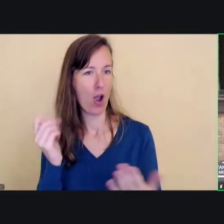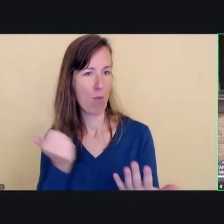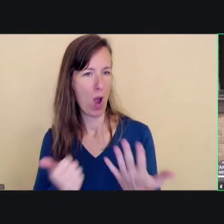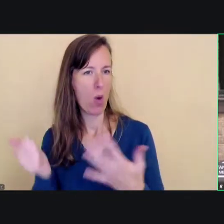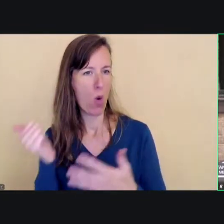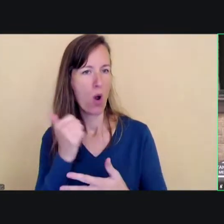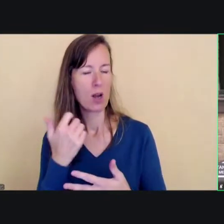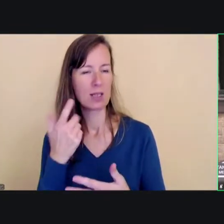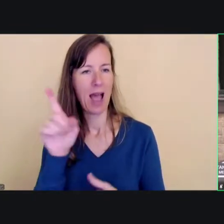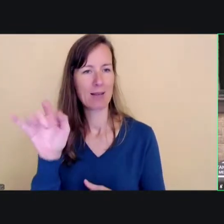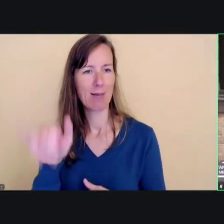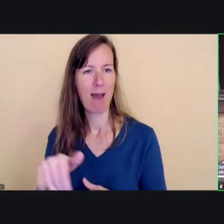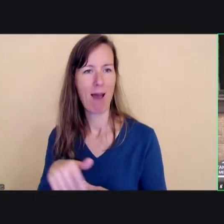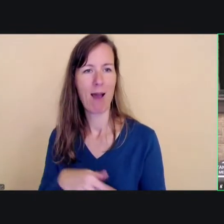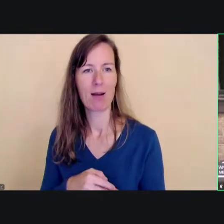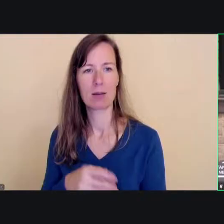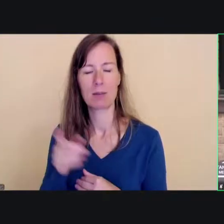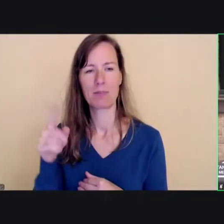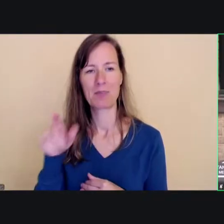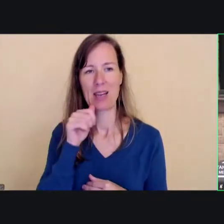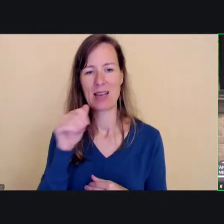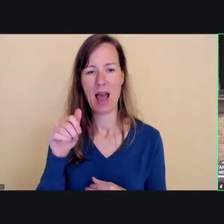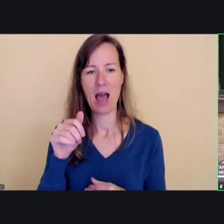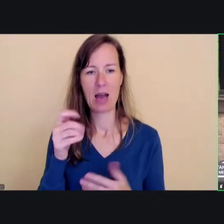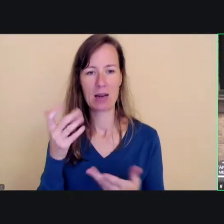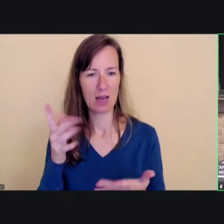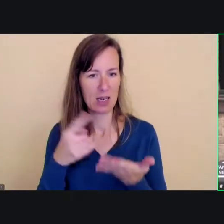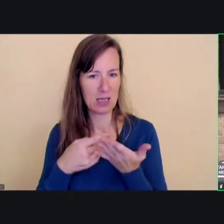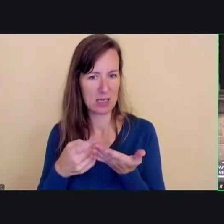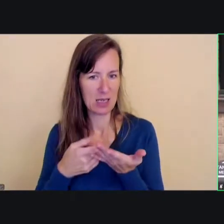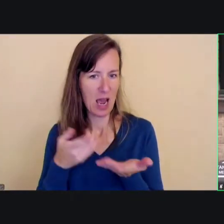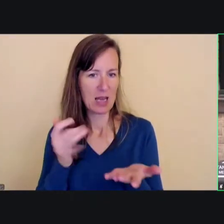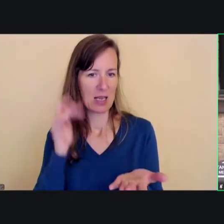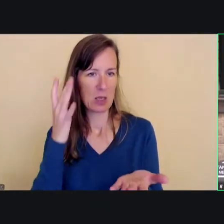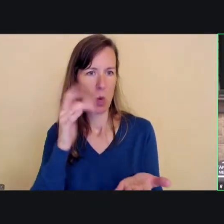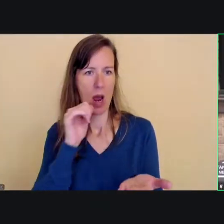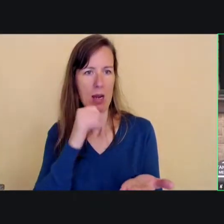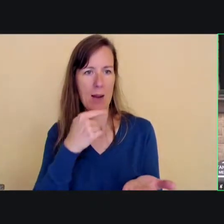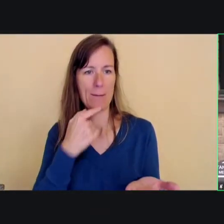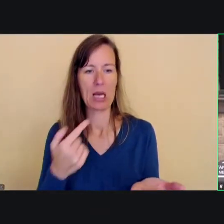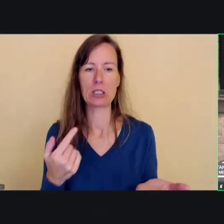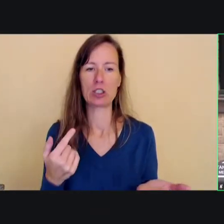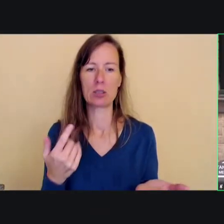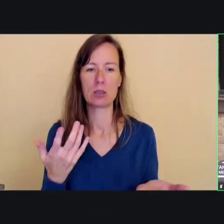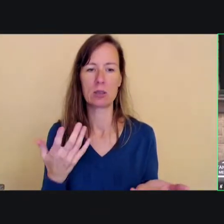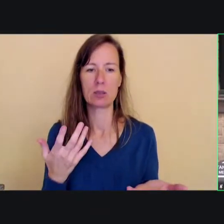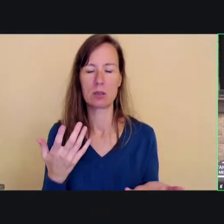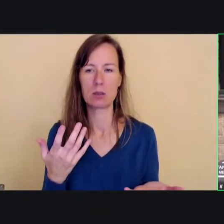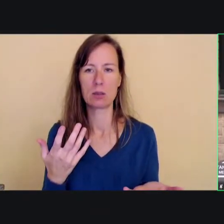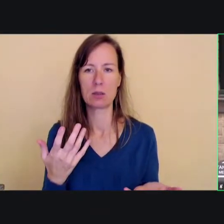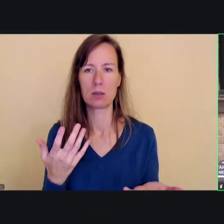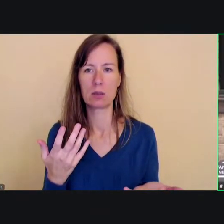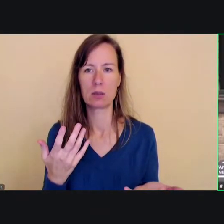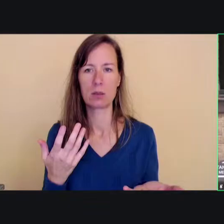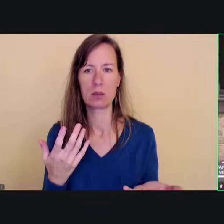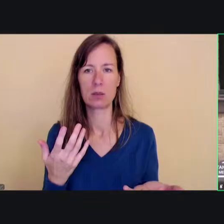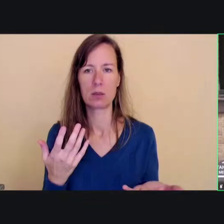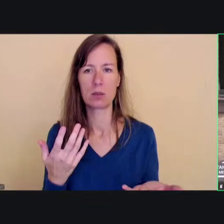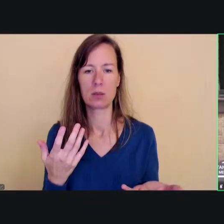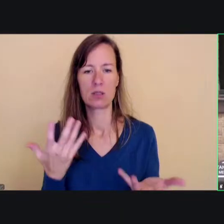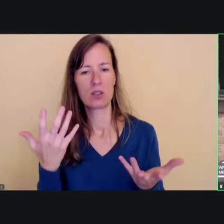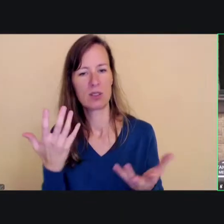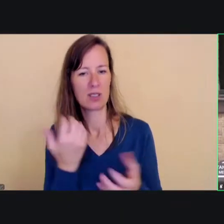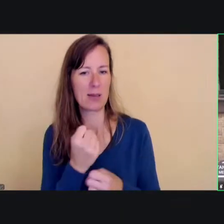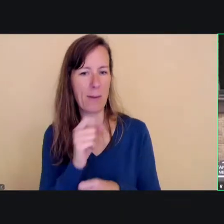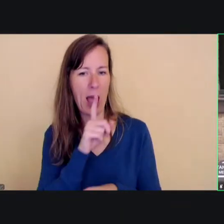haven't mentioned anything as a whole, other than the fact of just making sure that our authorities are